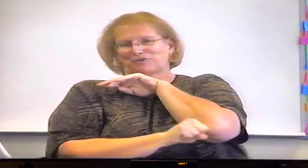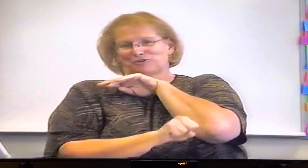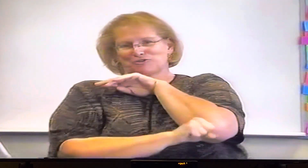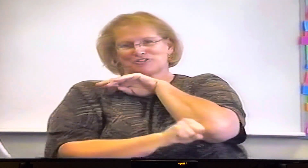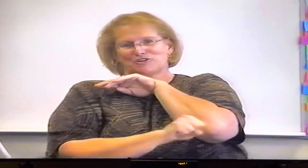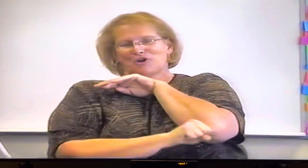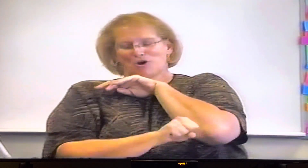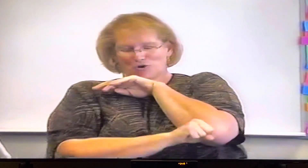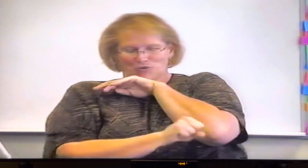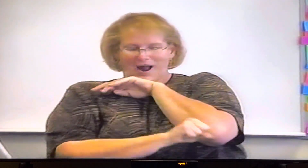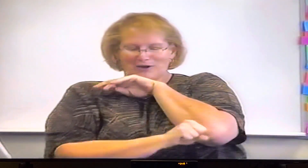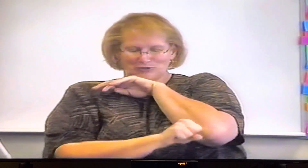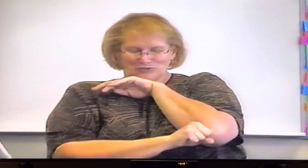crackers. Crackers.